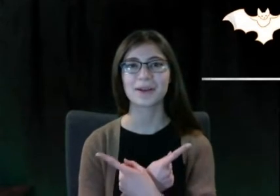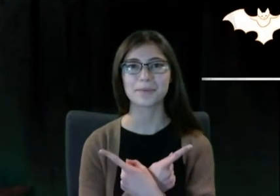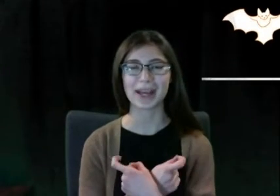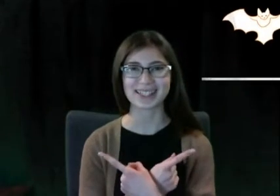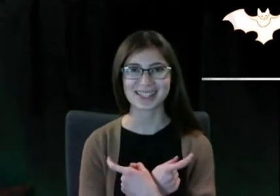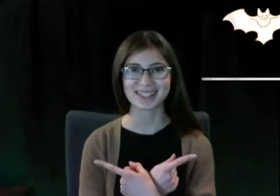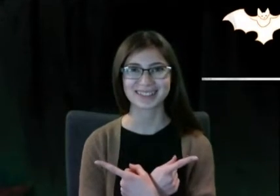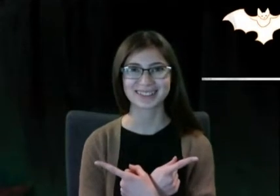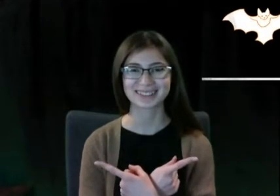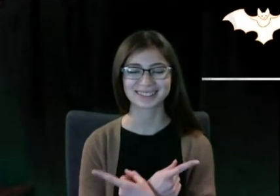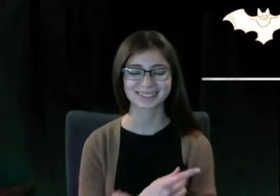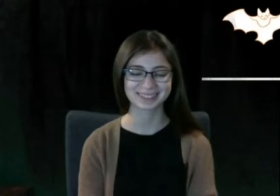Bat.